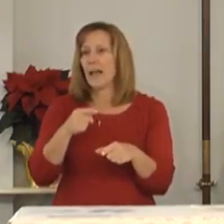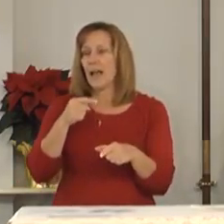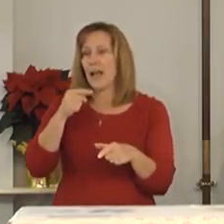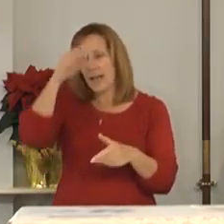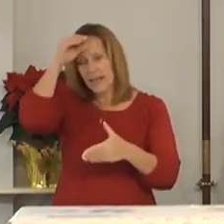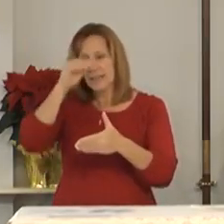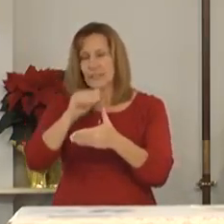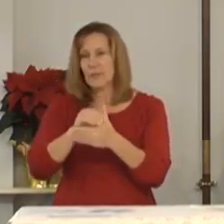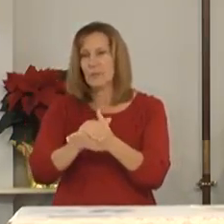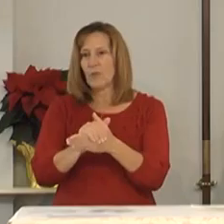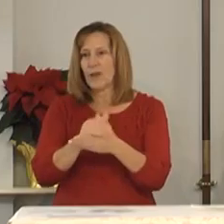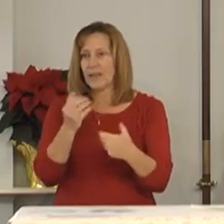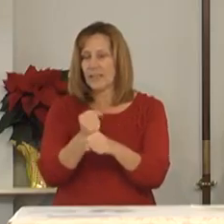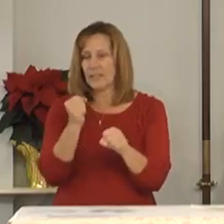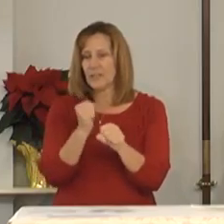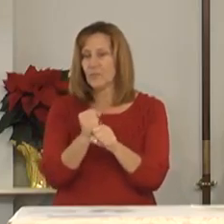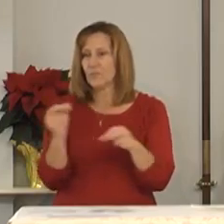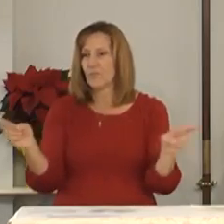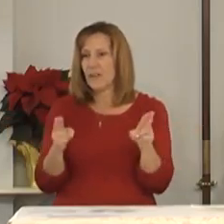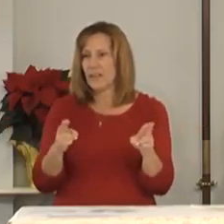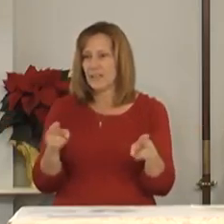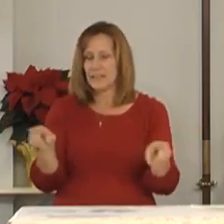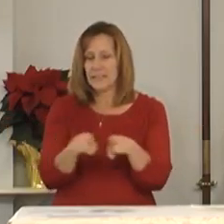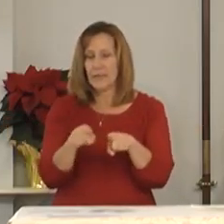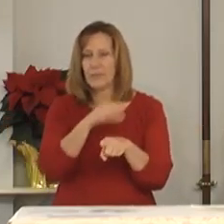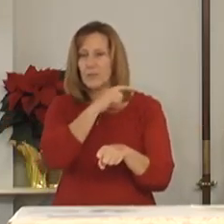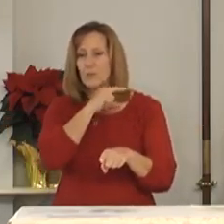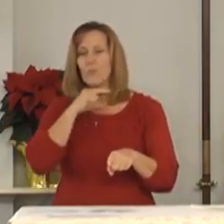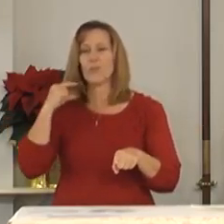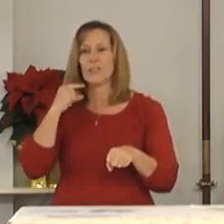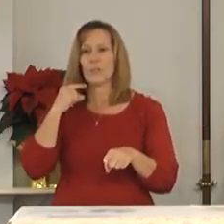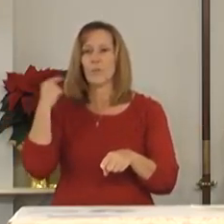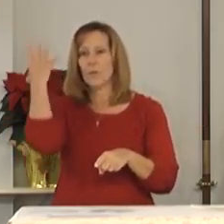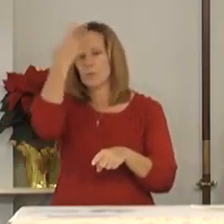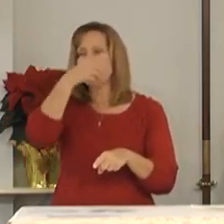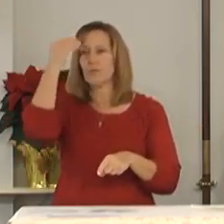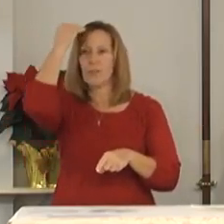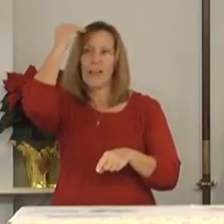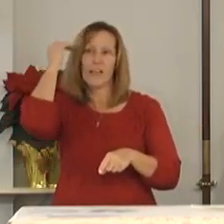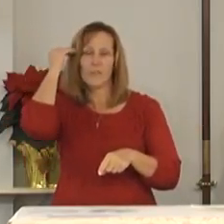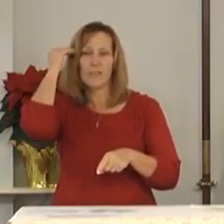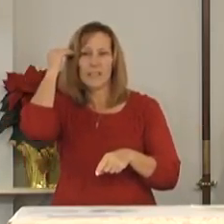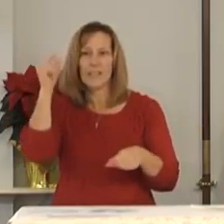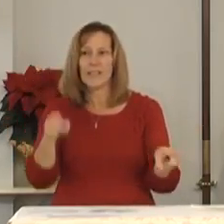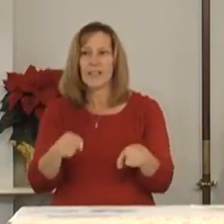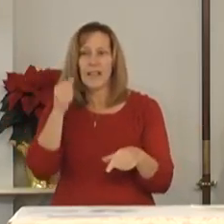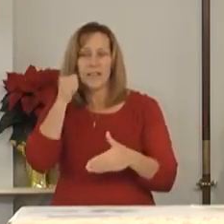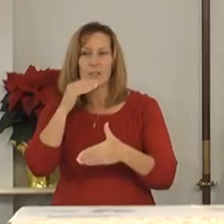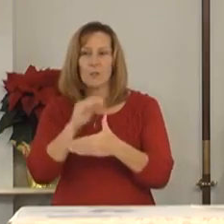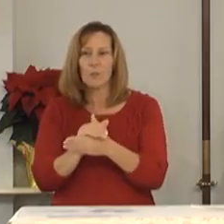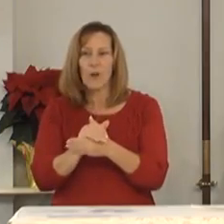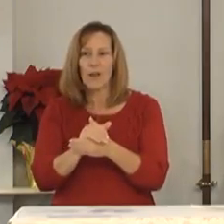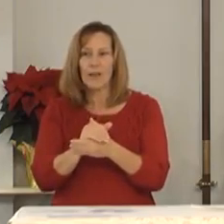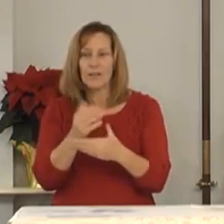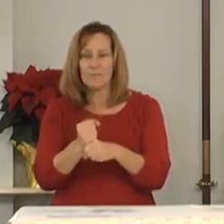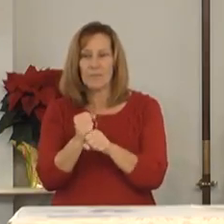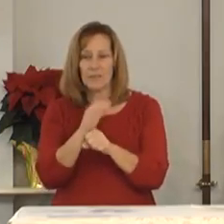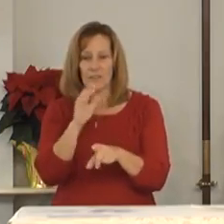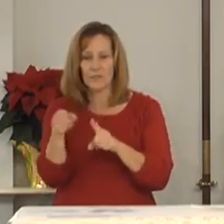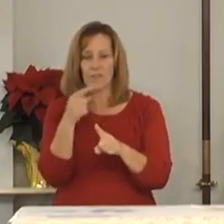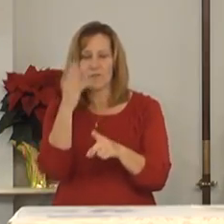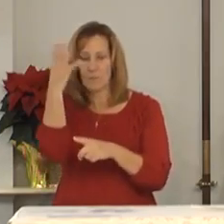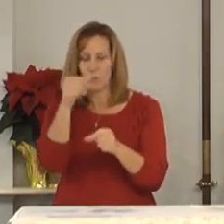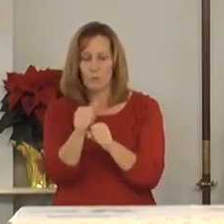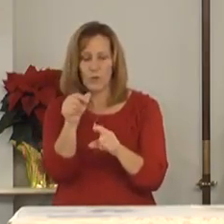bridegroom decks himself like a priest with a beautiful headdress, and as a bride adorns herself with her